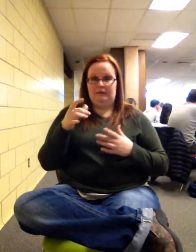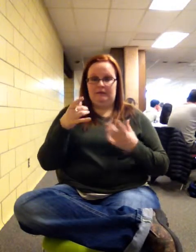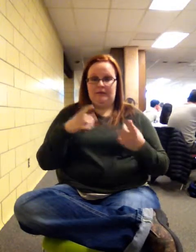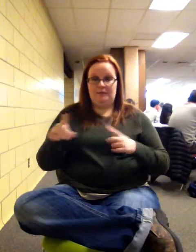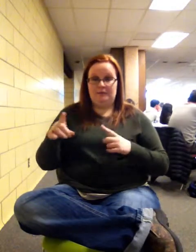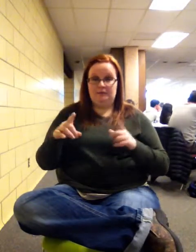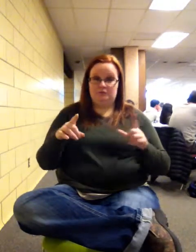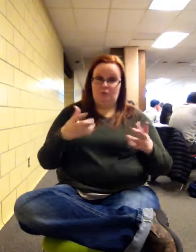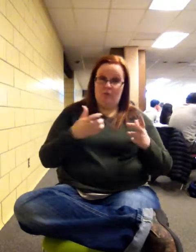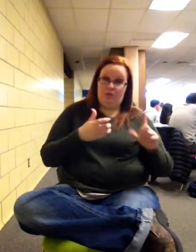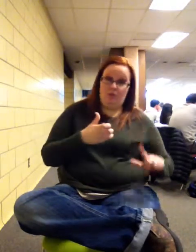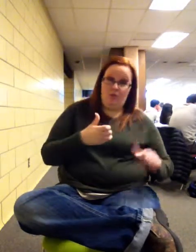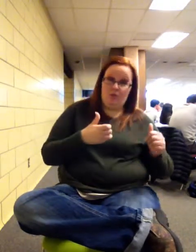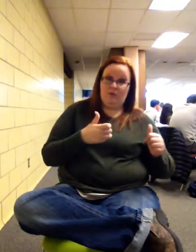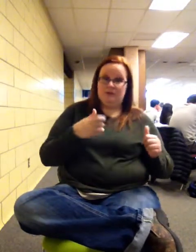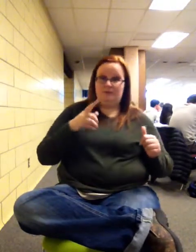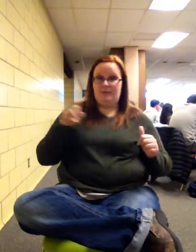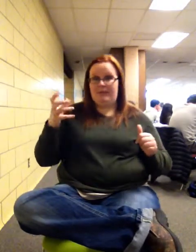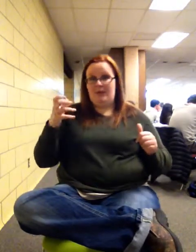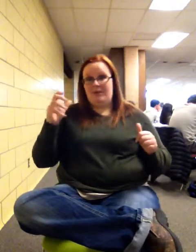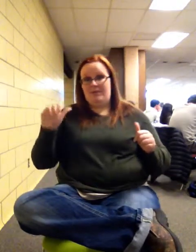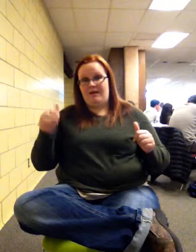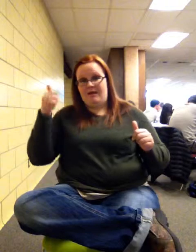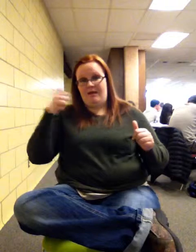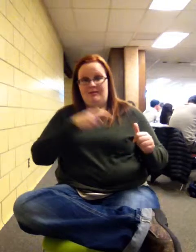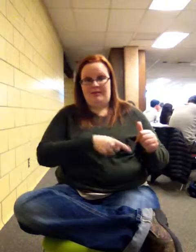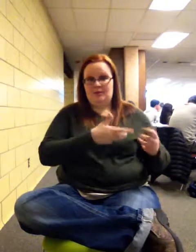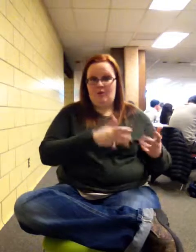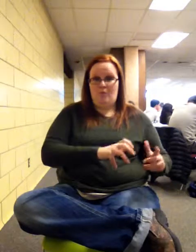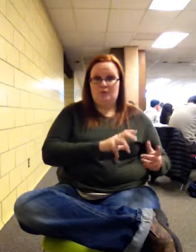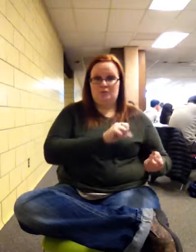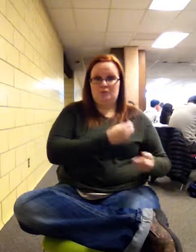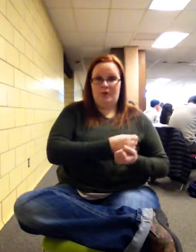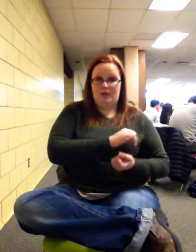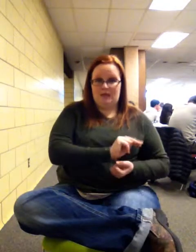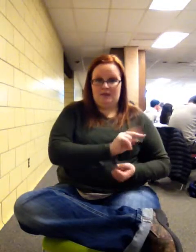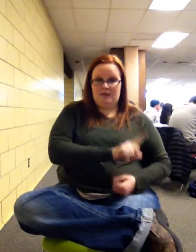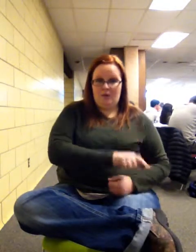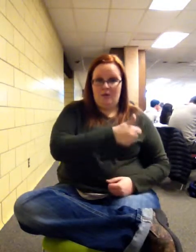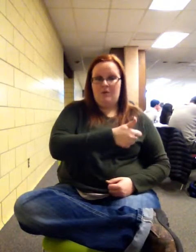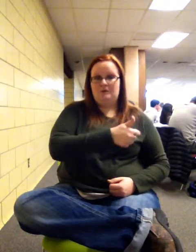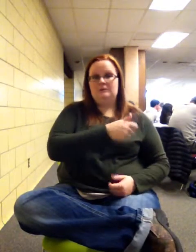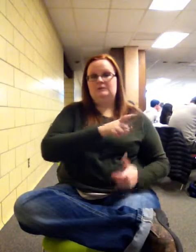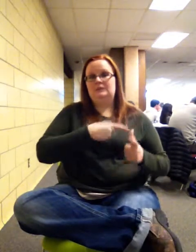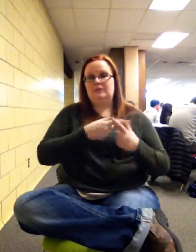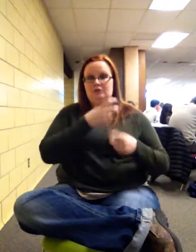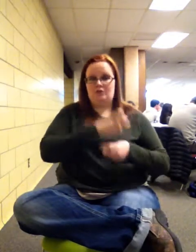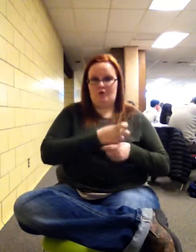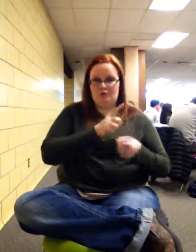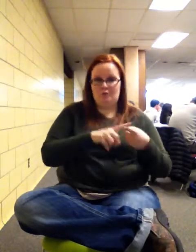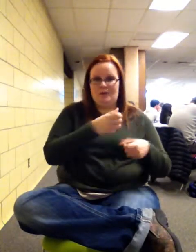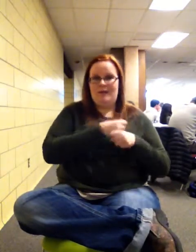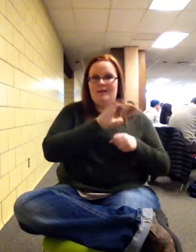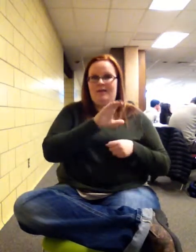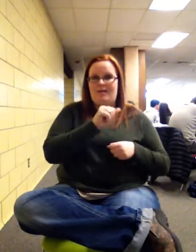lowest rates, but these savers aren't willing to lock in at those low rates, then that's hard for you to attract that capital. So that's why you hear them